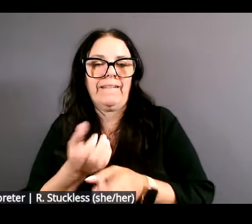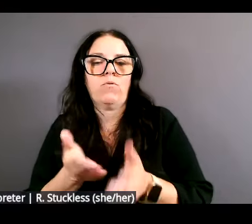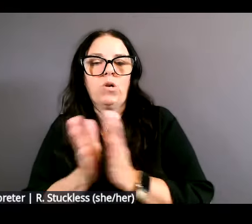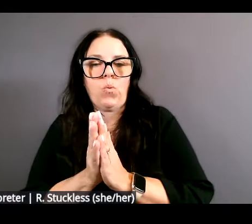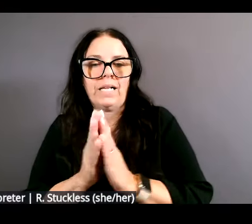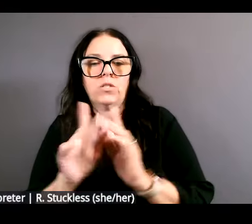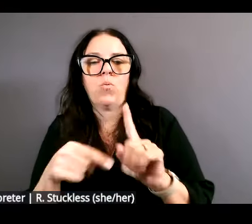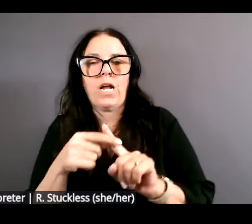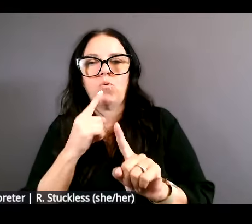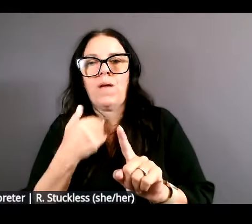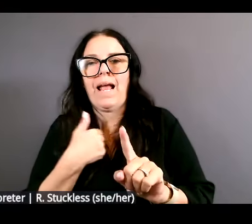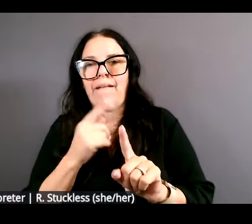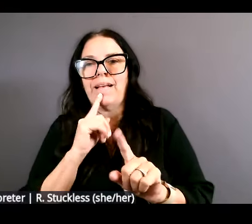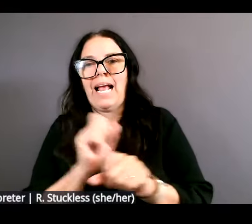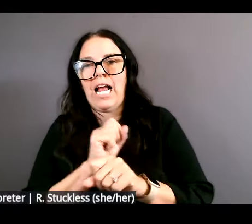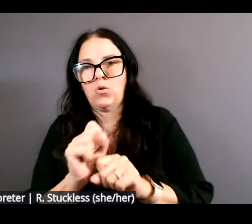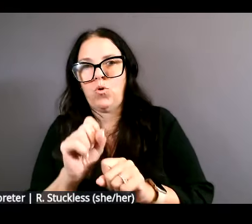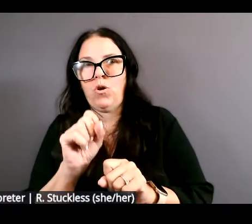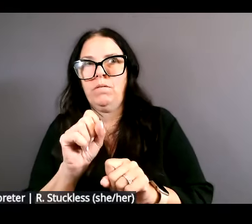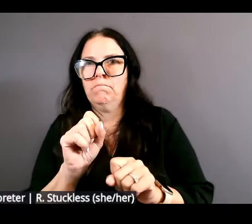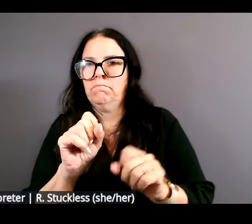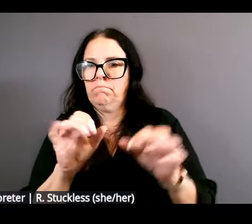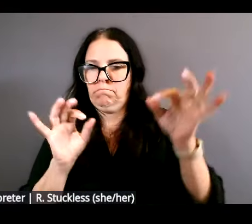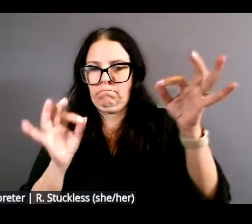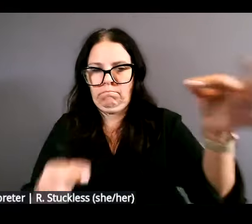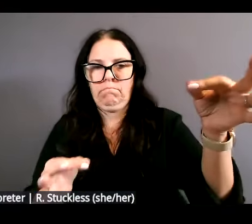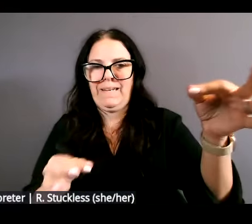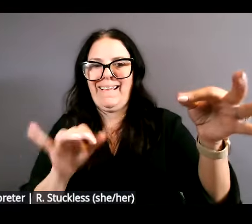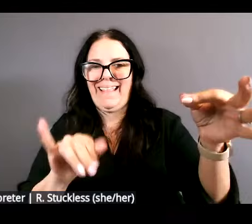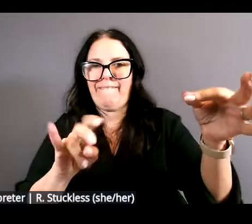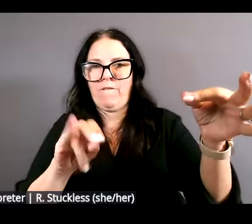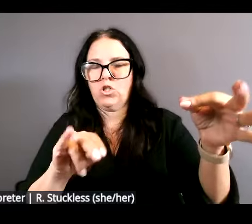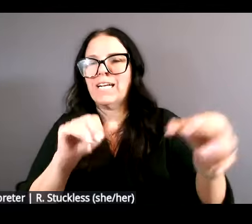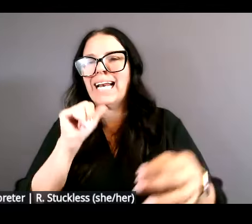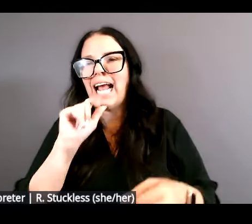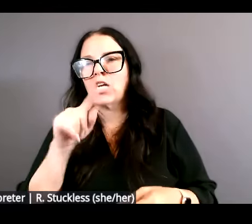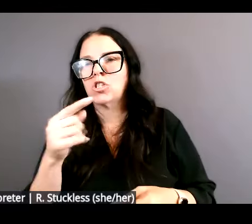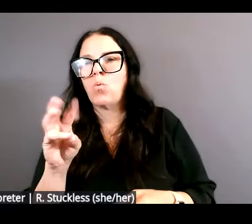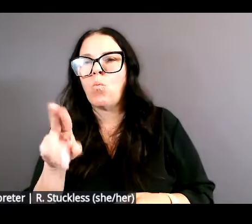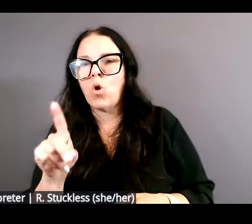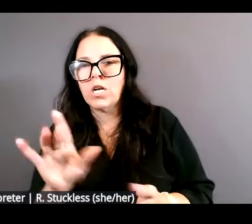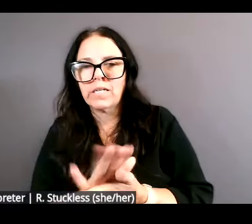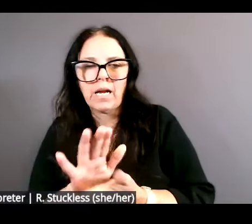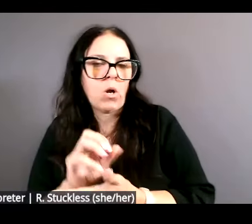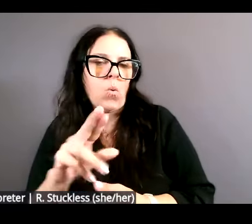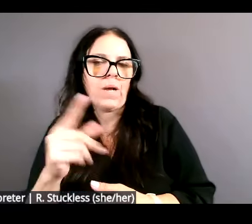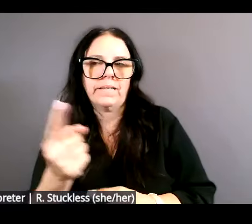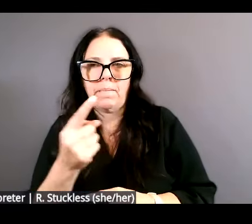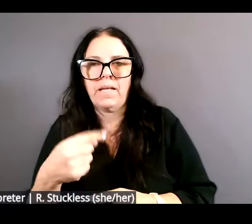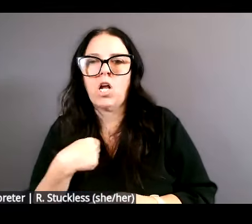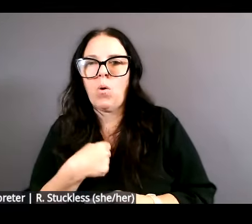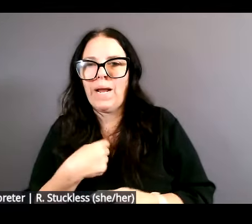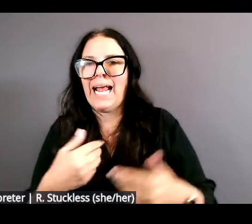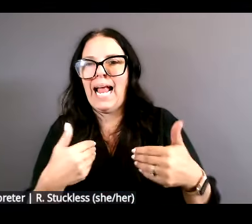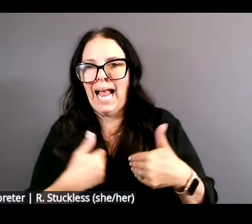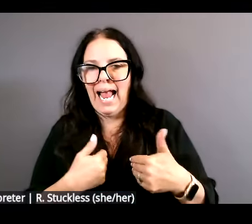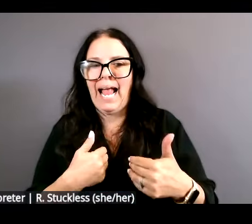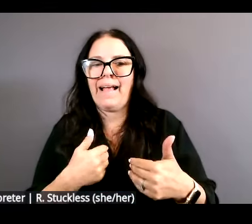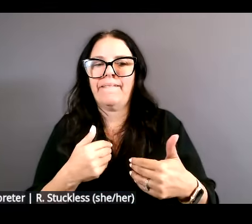of a petition and not just a Word document, for example, or something like that, that we've got a version of a